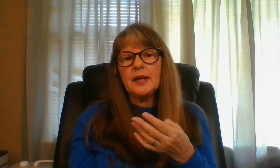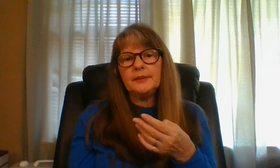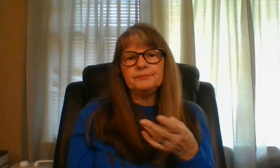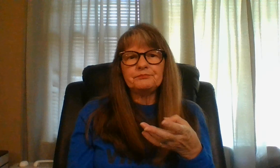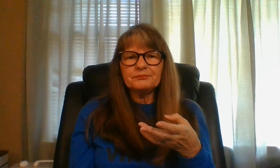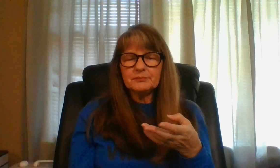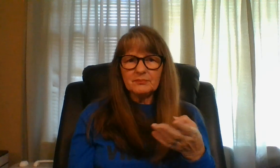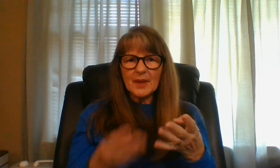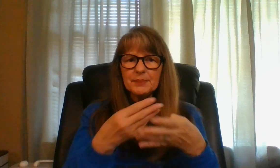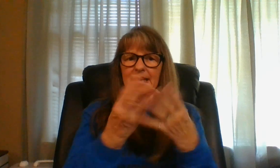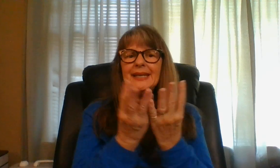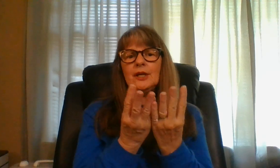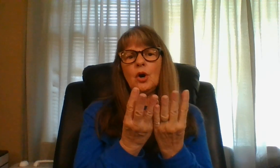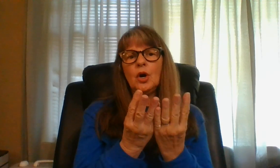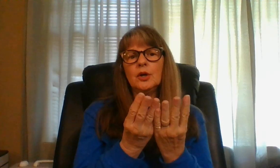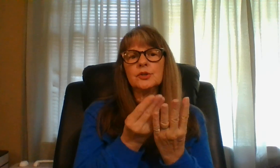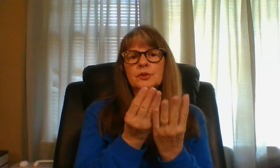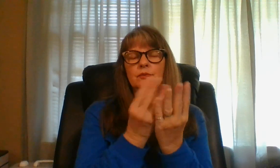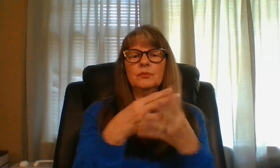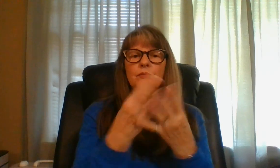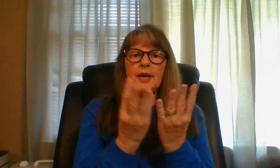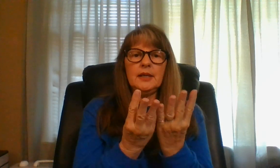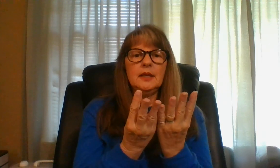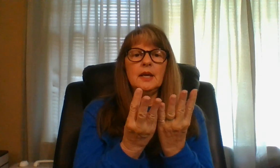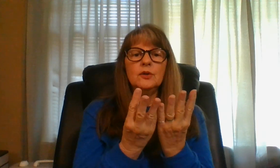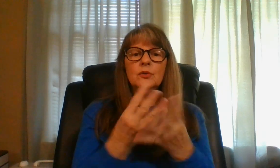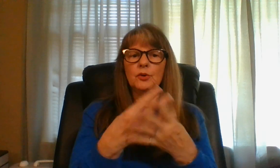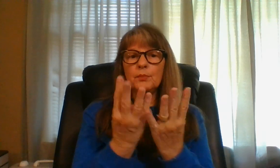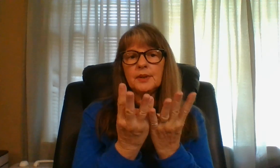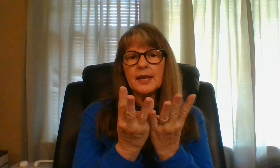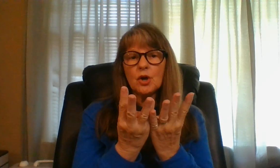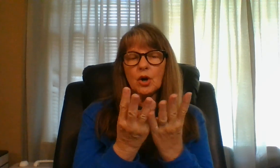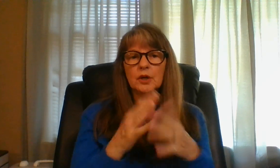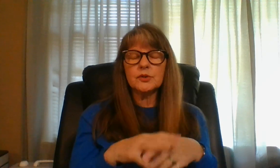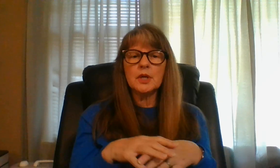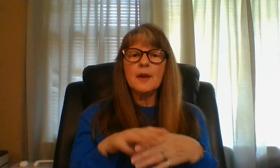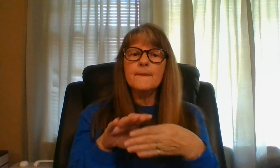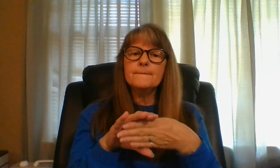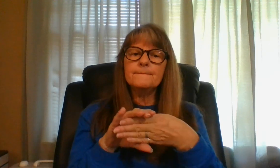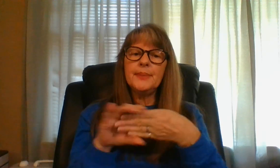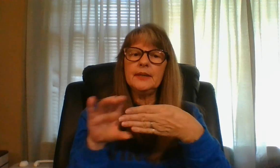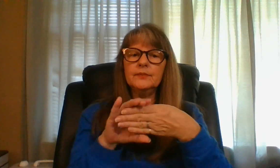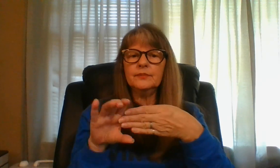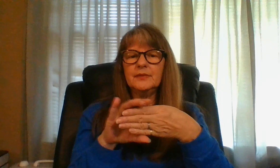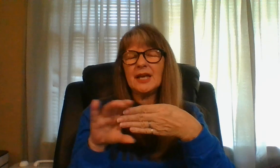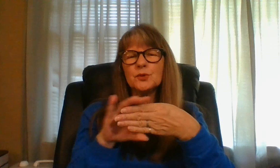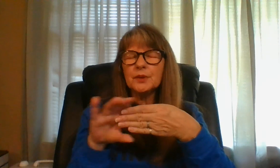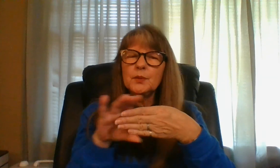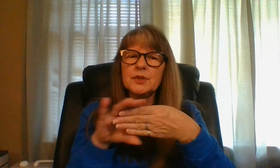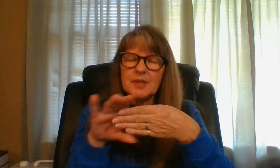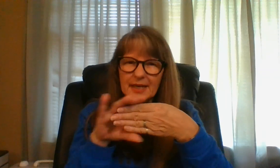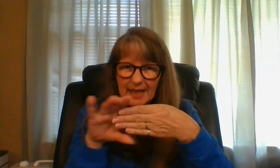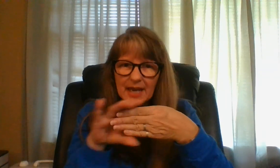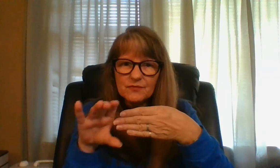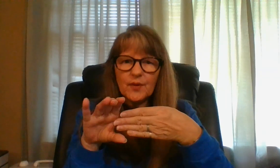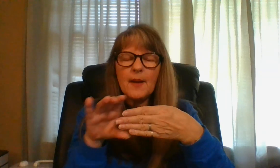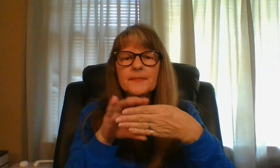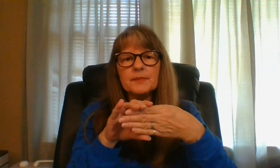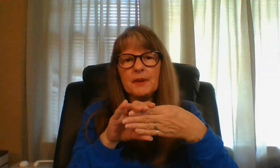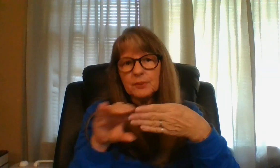like playing cards, right? You play cards, but that's really where the sign came from. But people